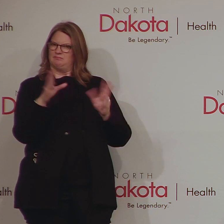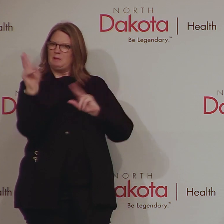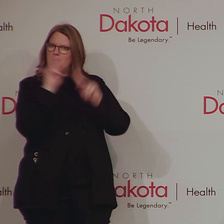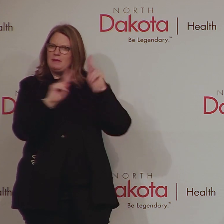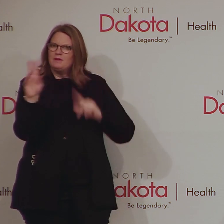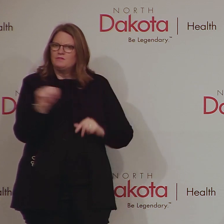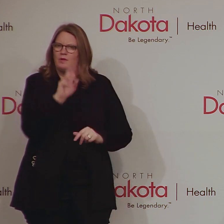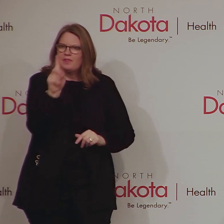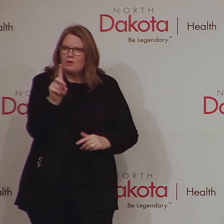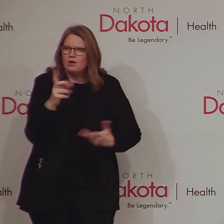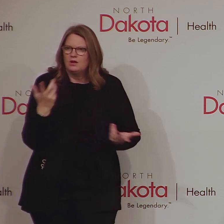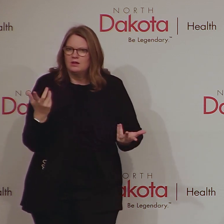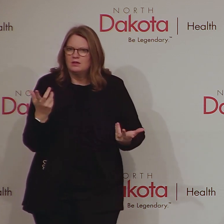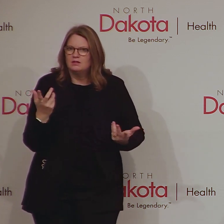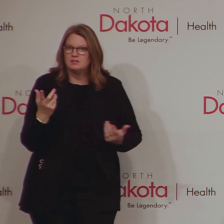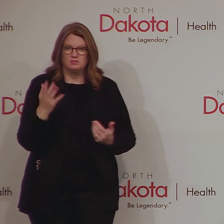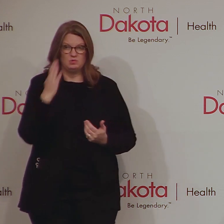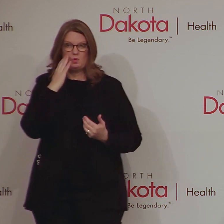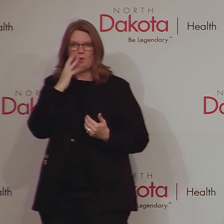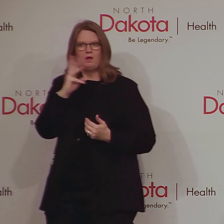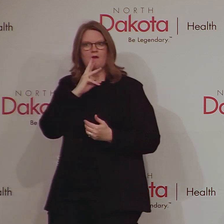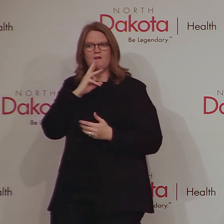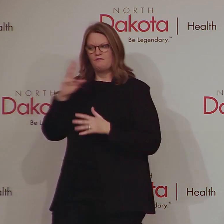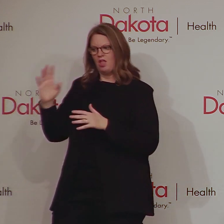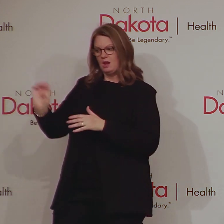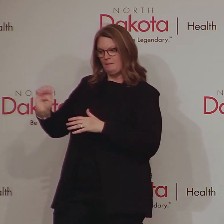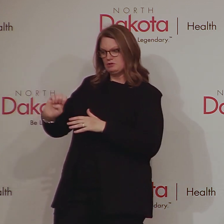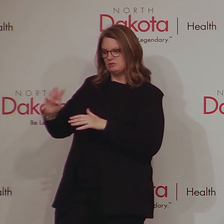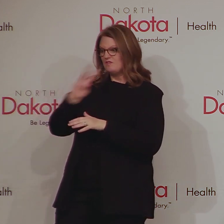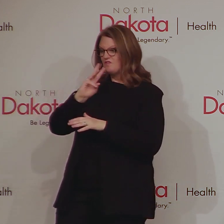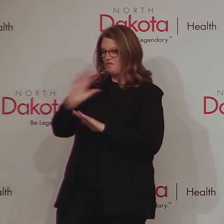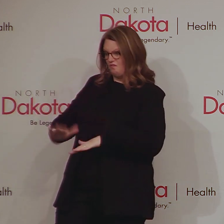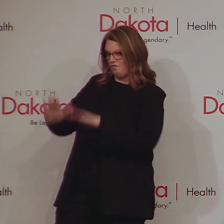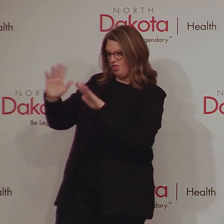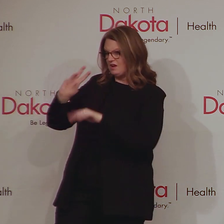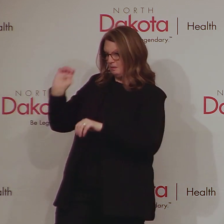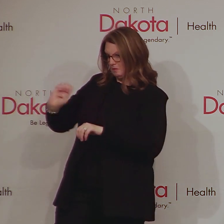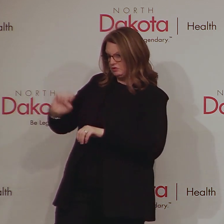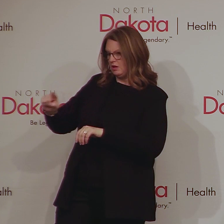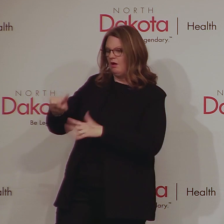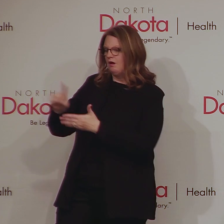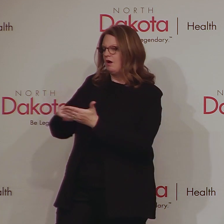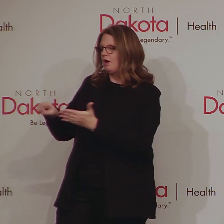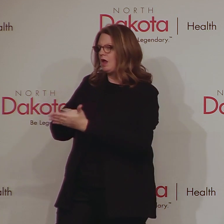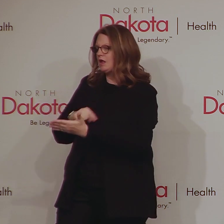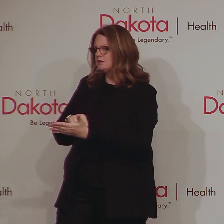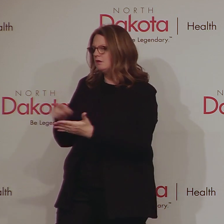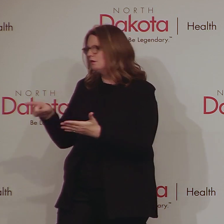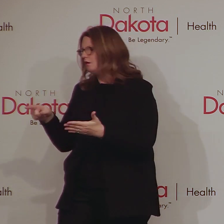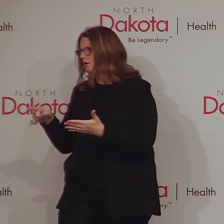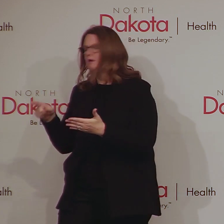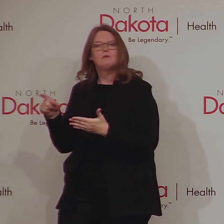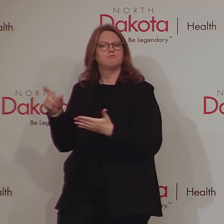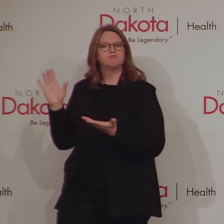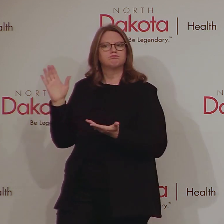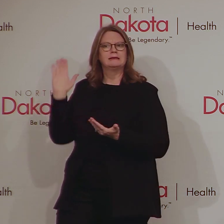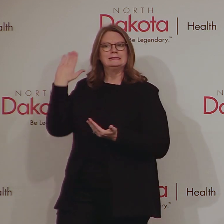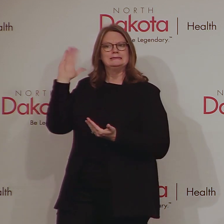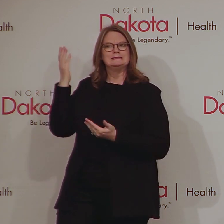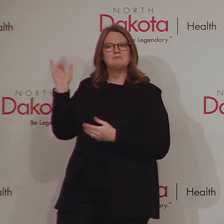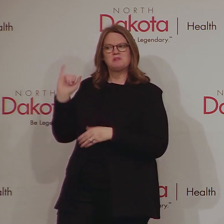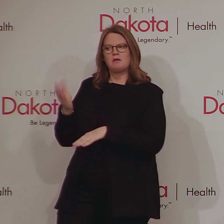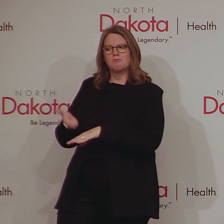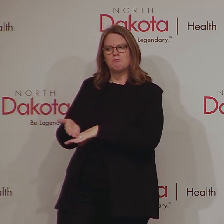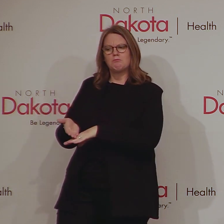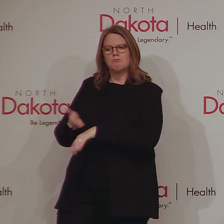never cancel, quote, a flood emergency in the middle of a flood just because you might have had a slight, dip in the peak